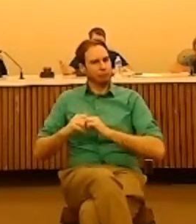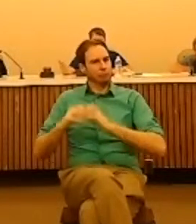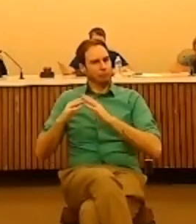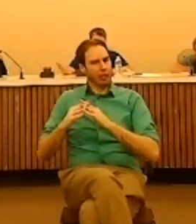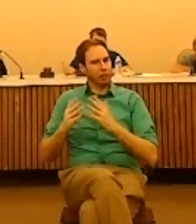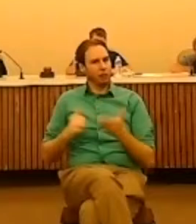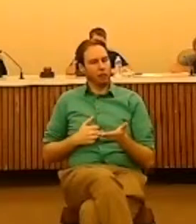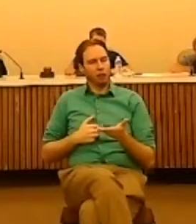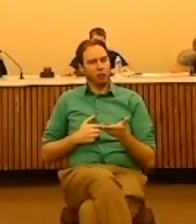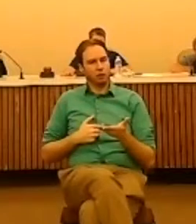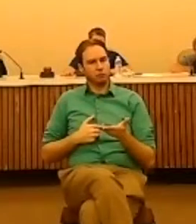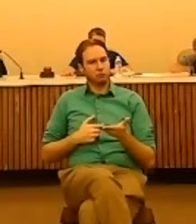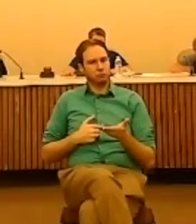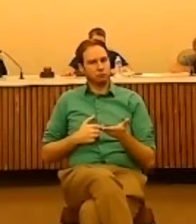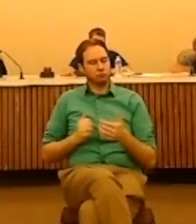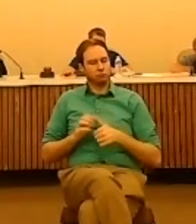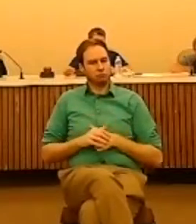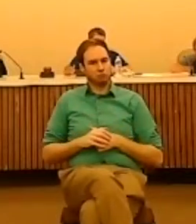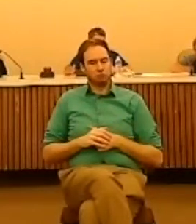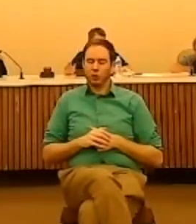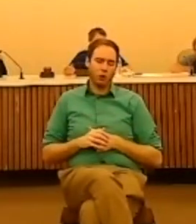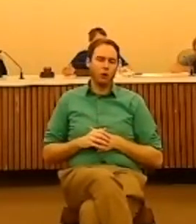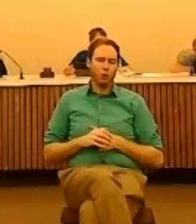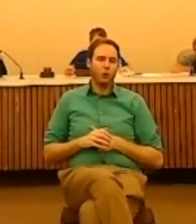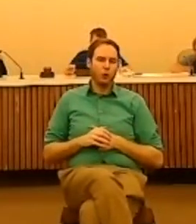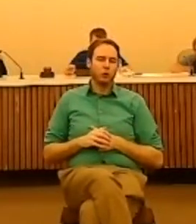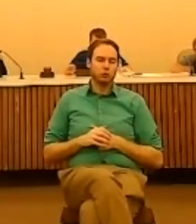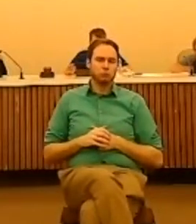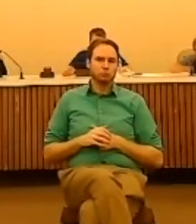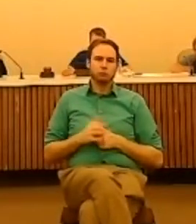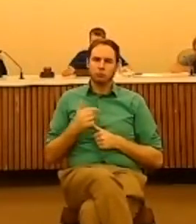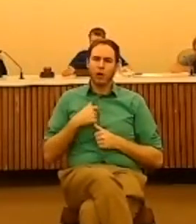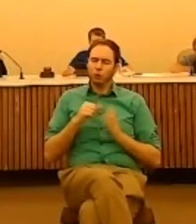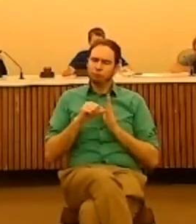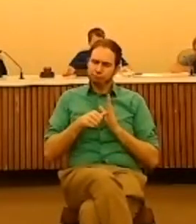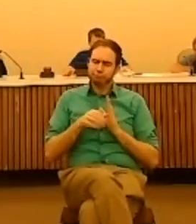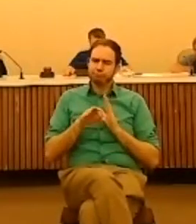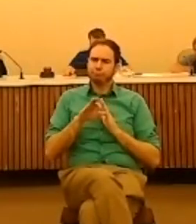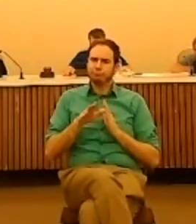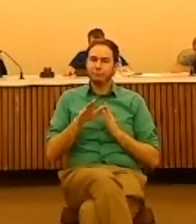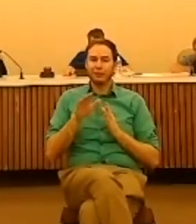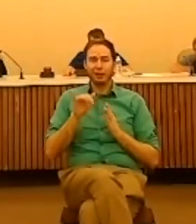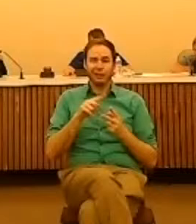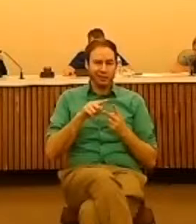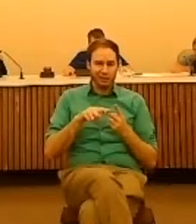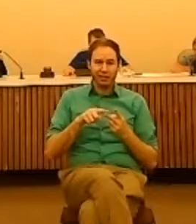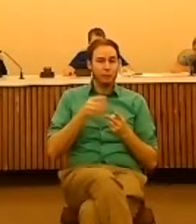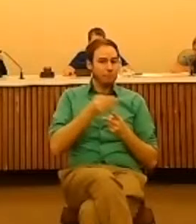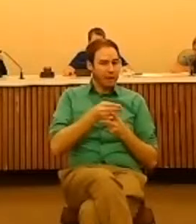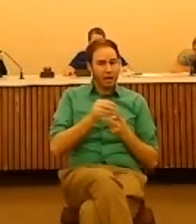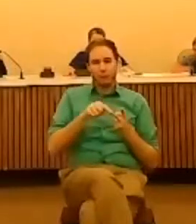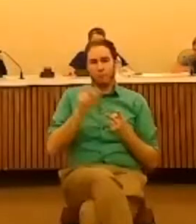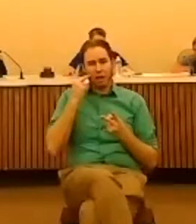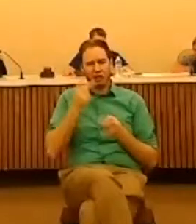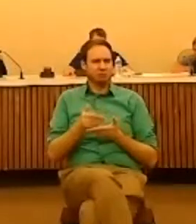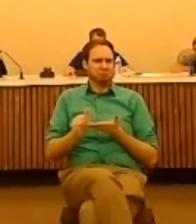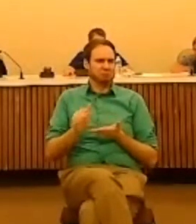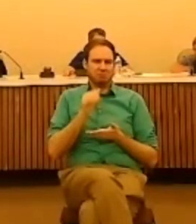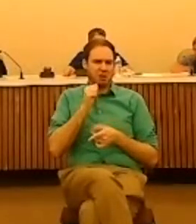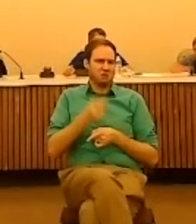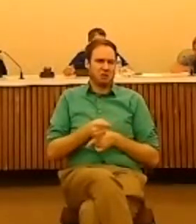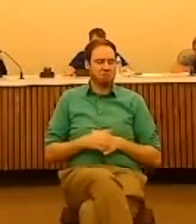rights to develop their land. So I want to get that off the table because it's just so not